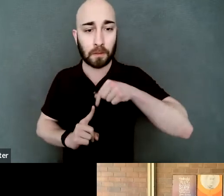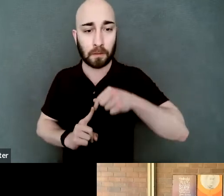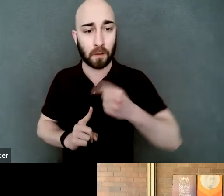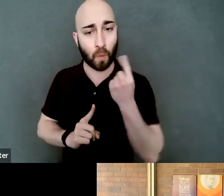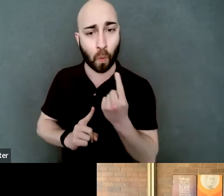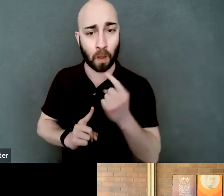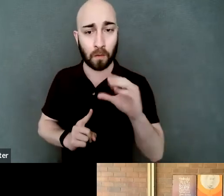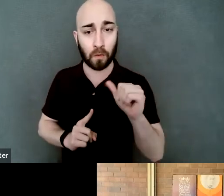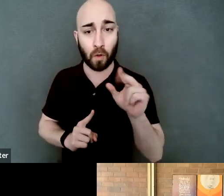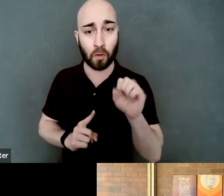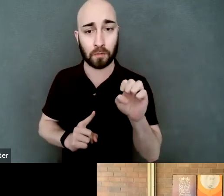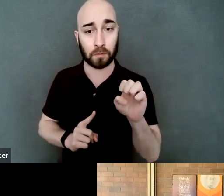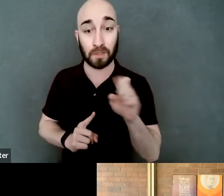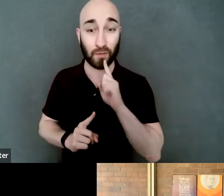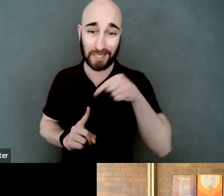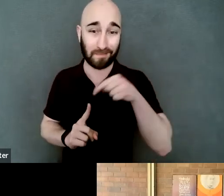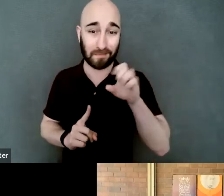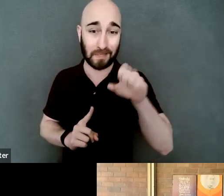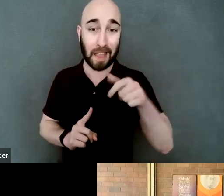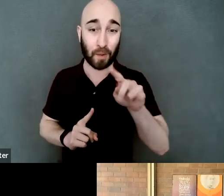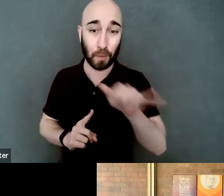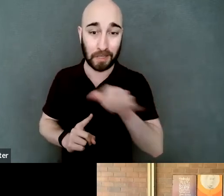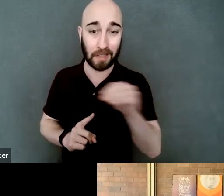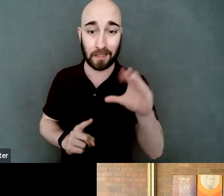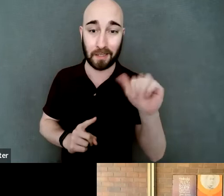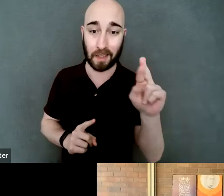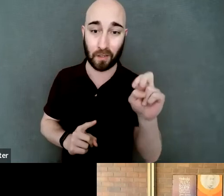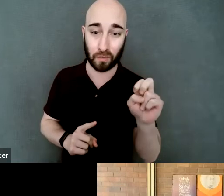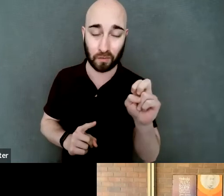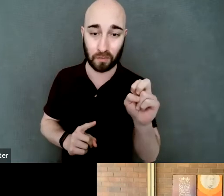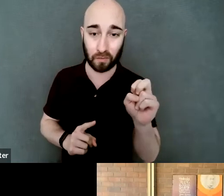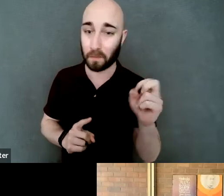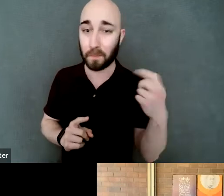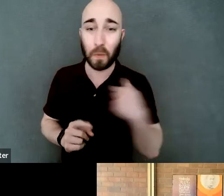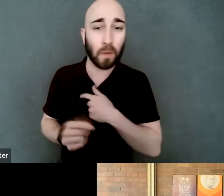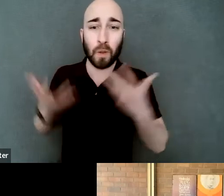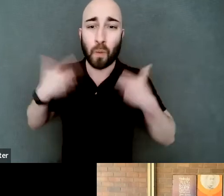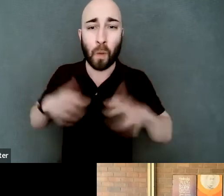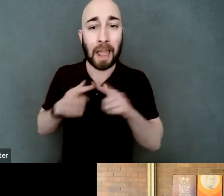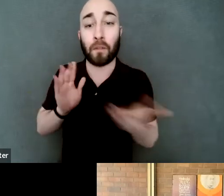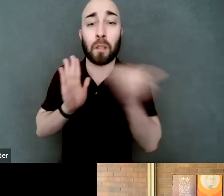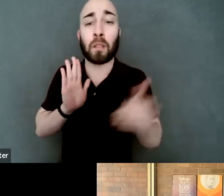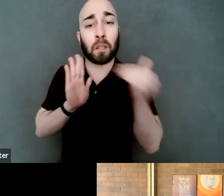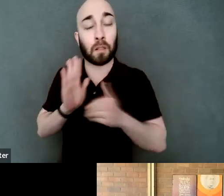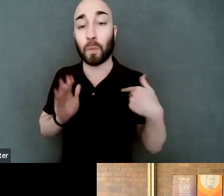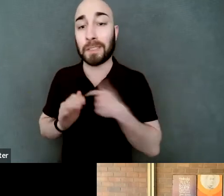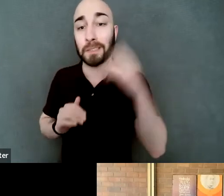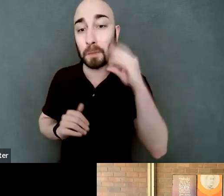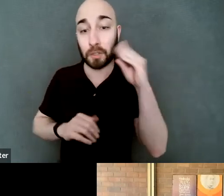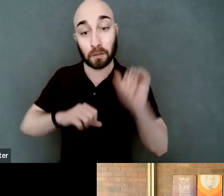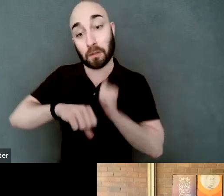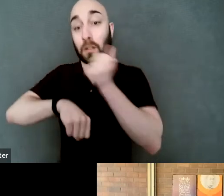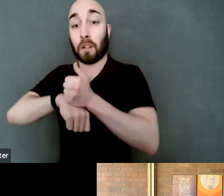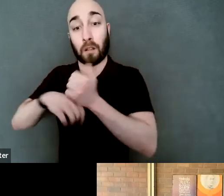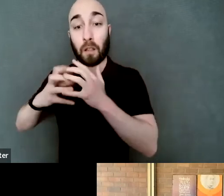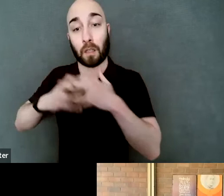one cause, which is equity and care. We don't want to have a repeat where we experience these